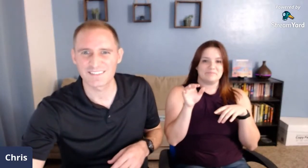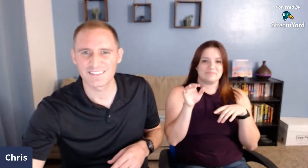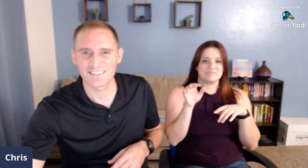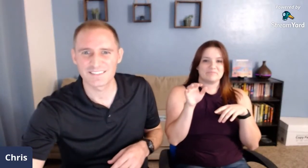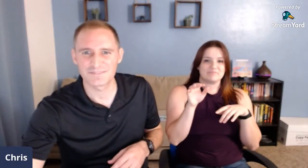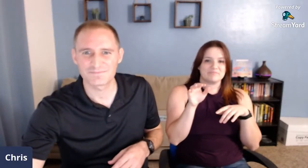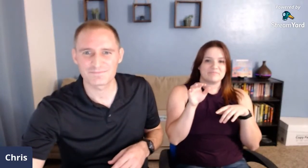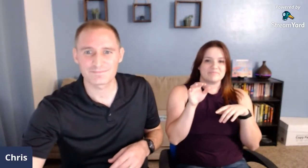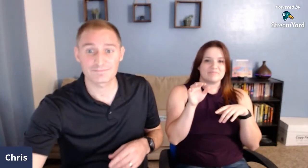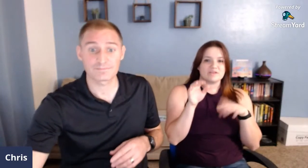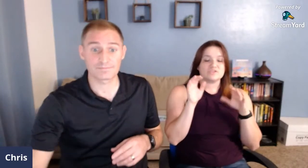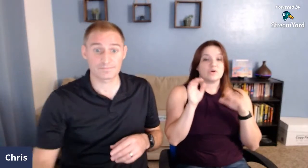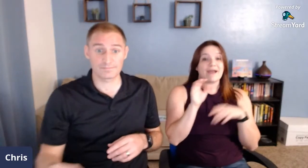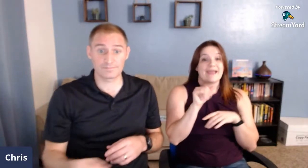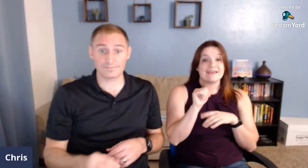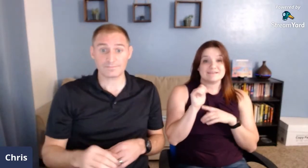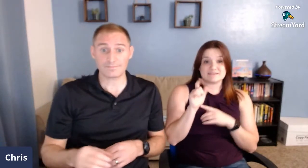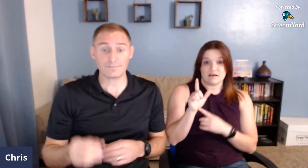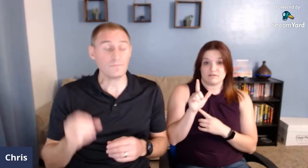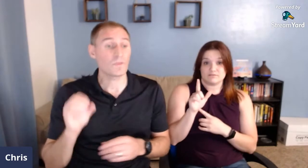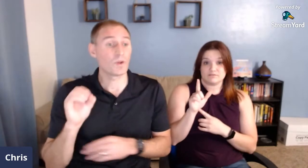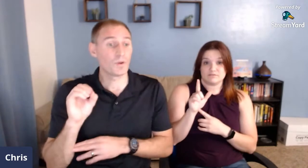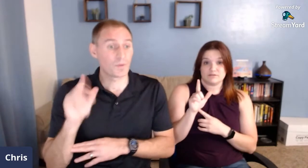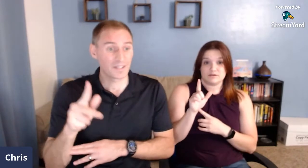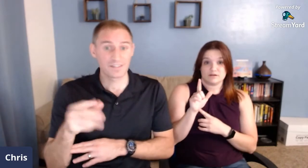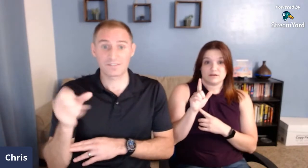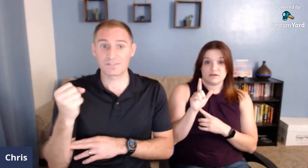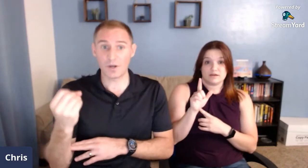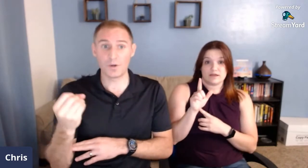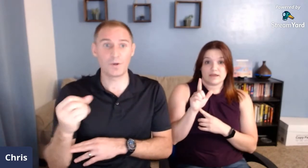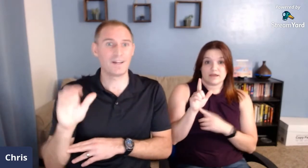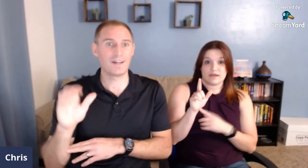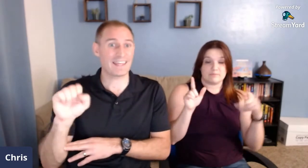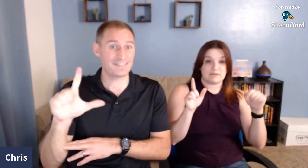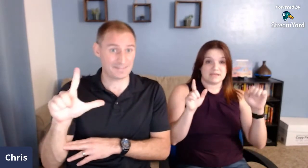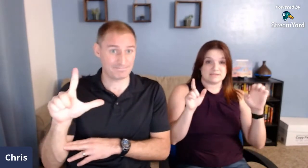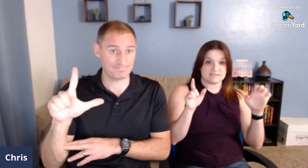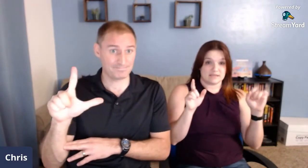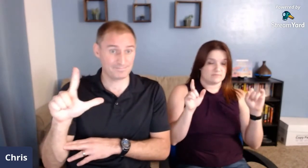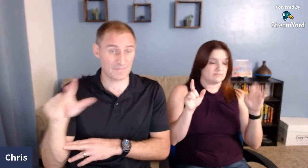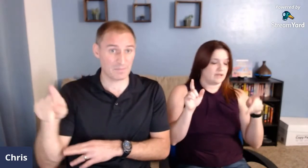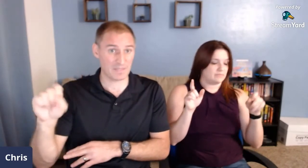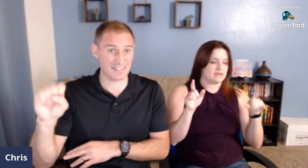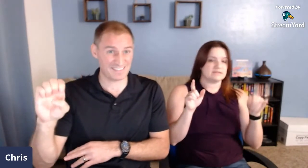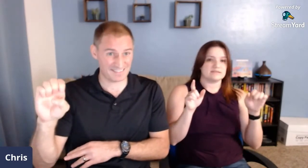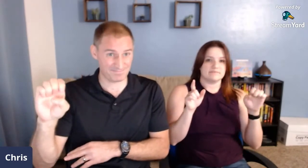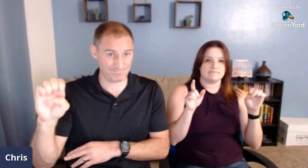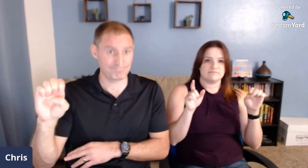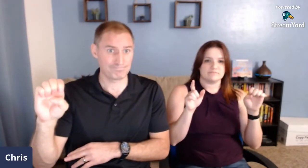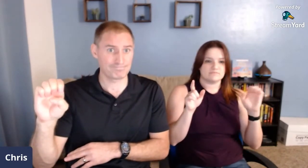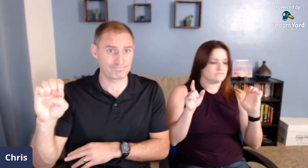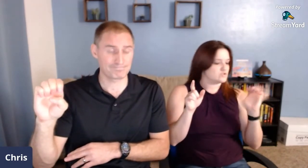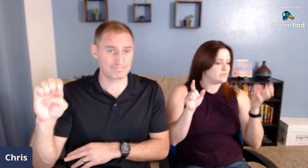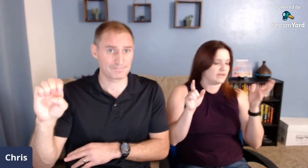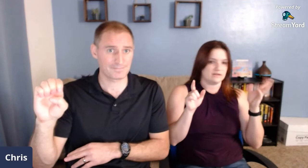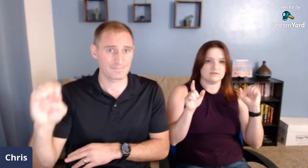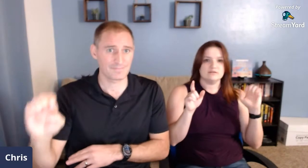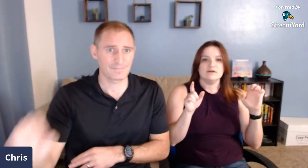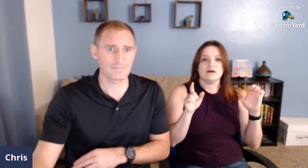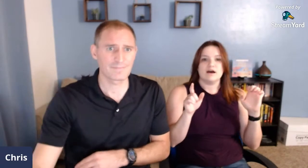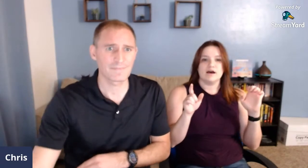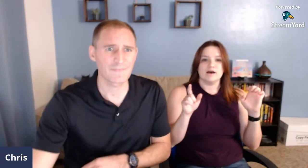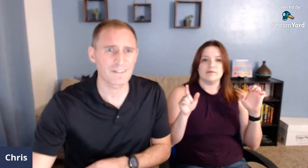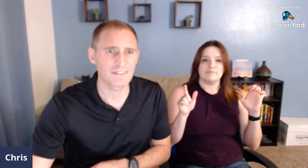times. So ASL and PSE. Yeah, PSE. Stupid